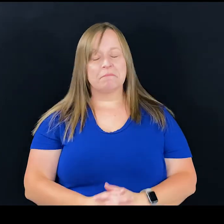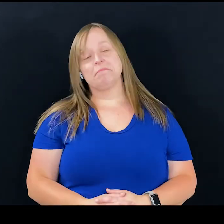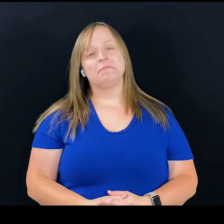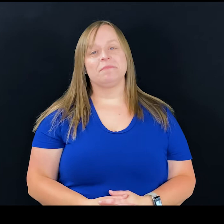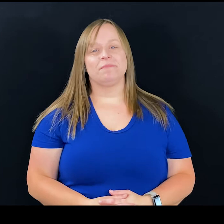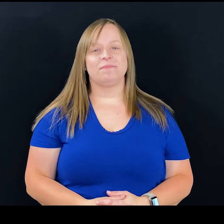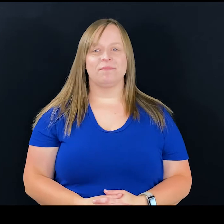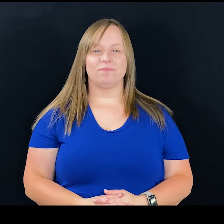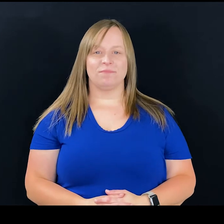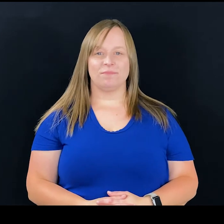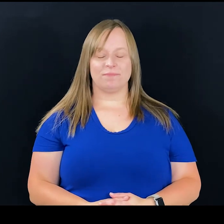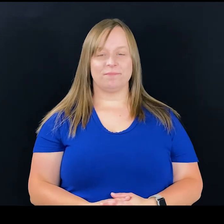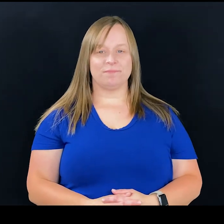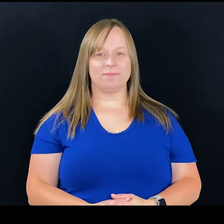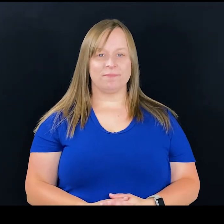successful.